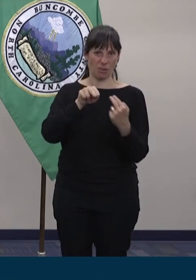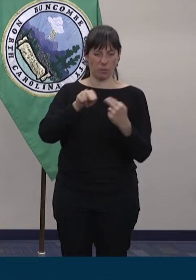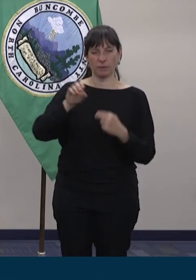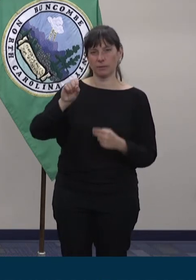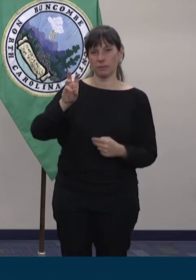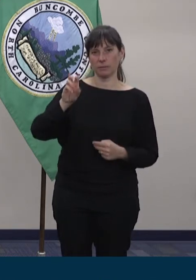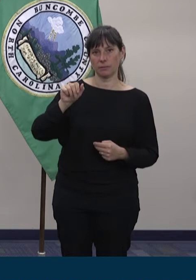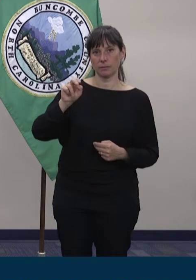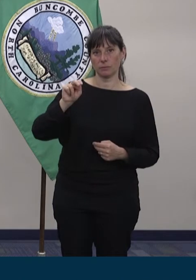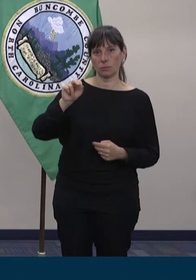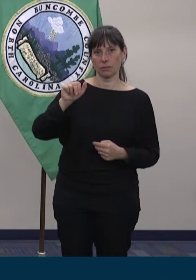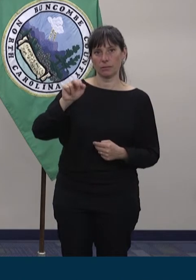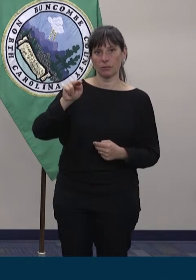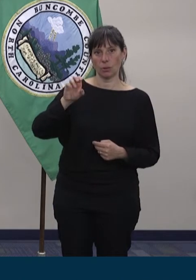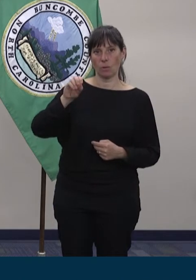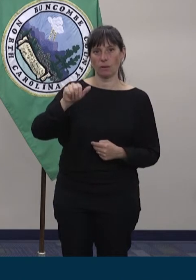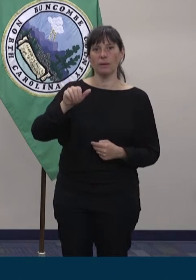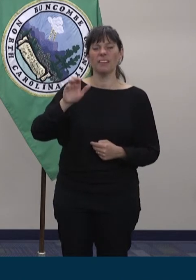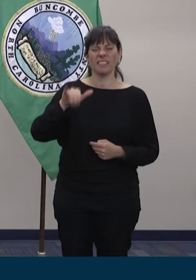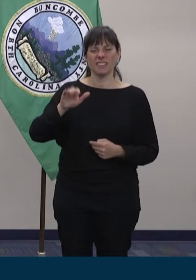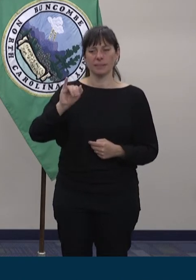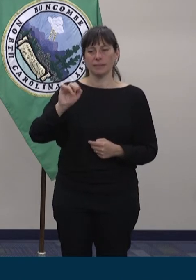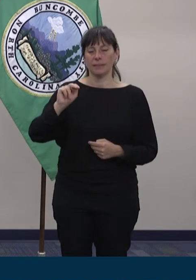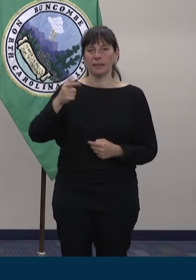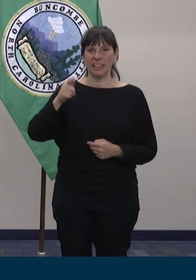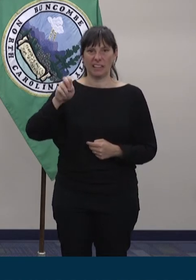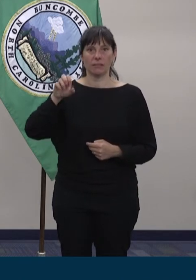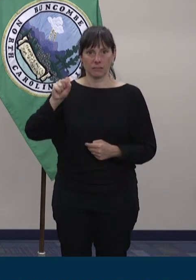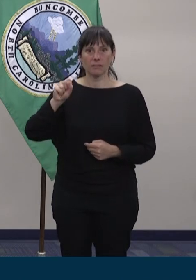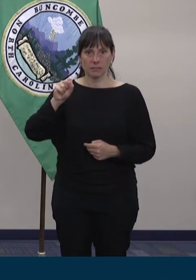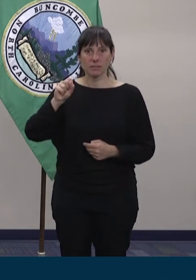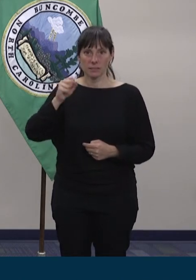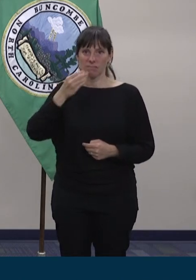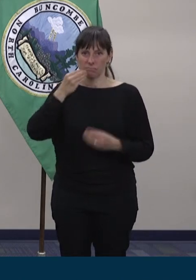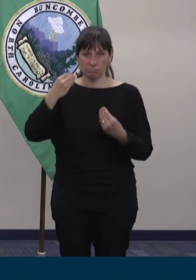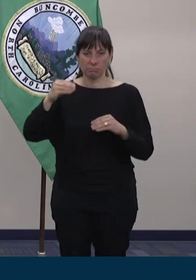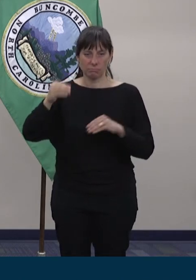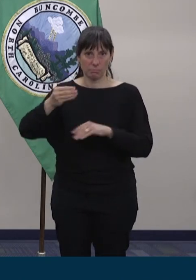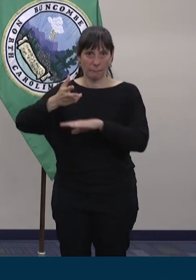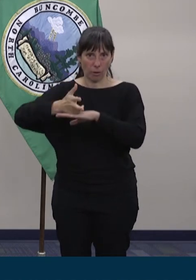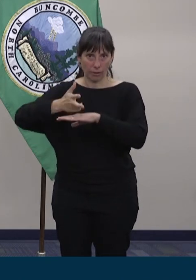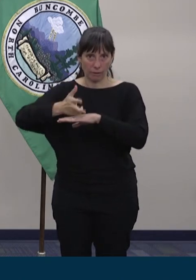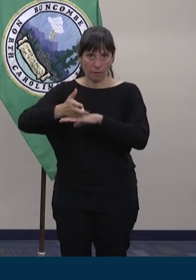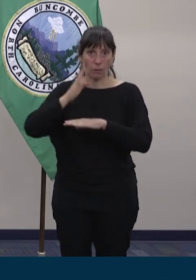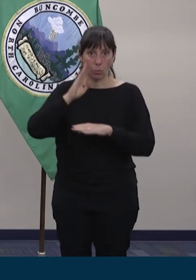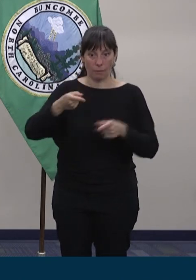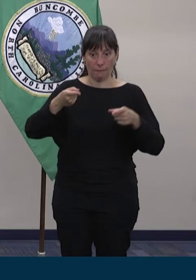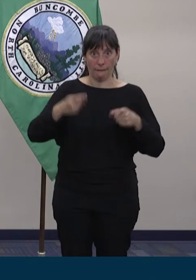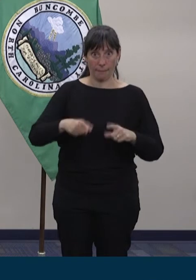Swannanoa in the Ingalls parking lot, every Tuesday, beginning June 30th.